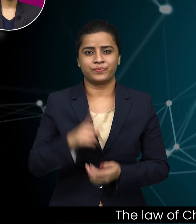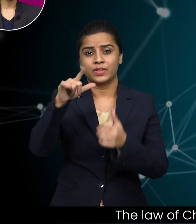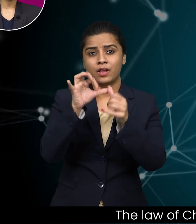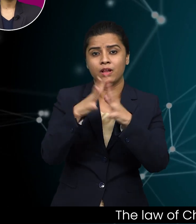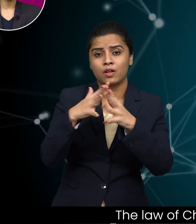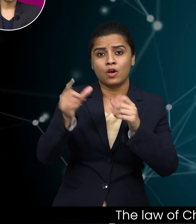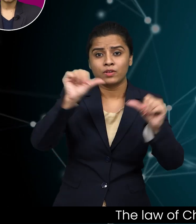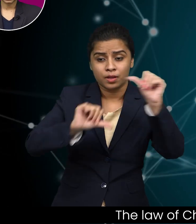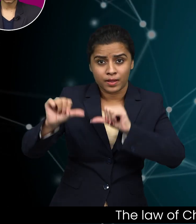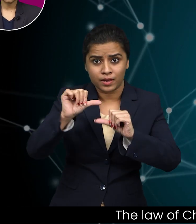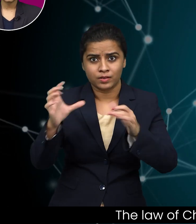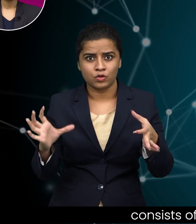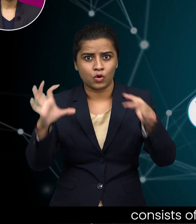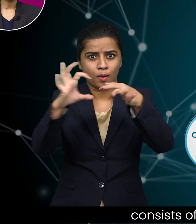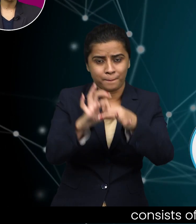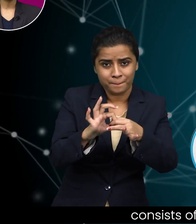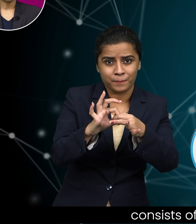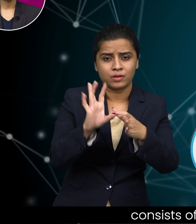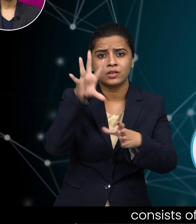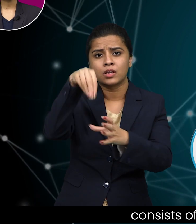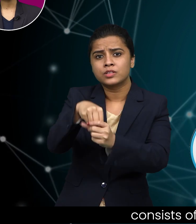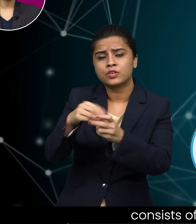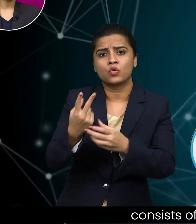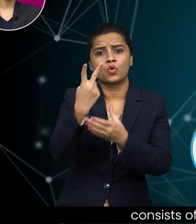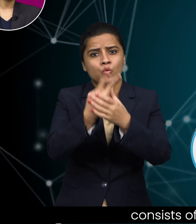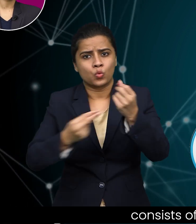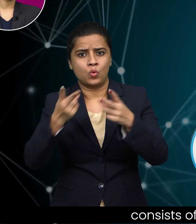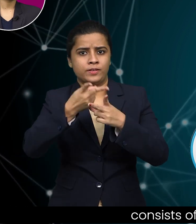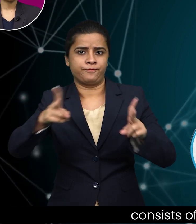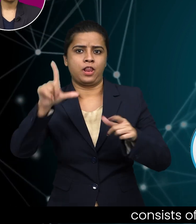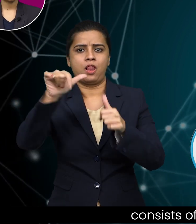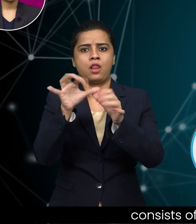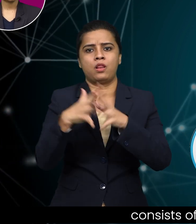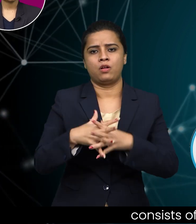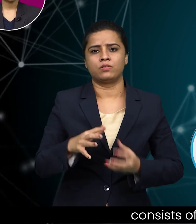The law of chemical combination consists of two different laws.